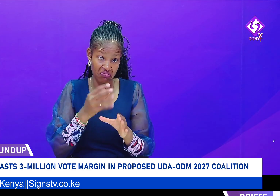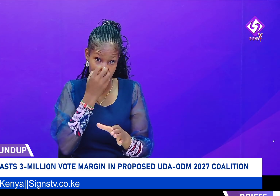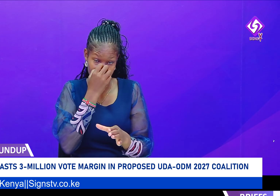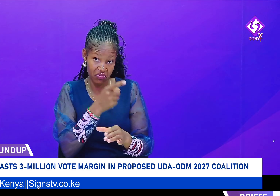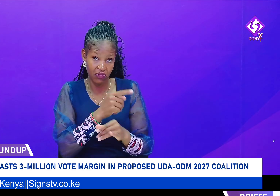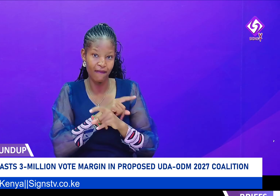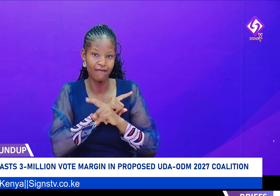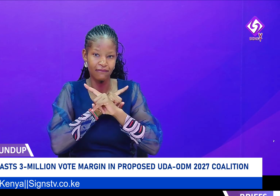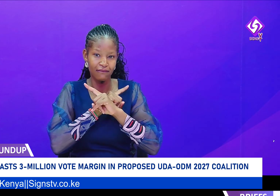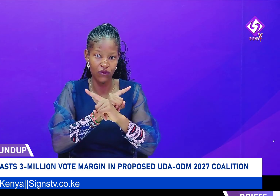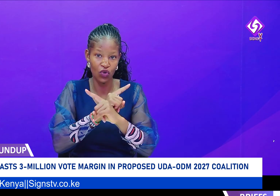a margin of